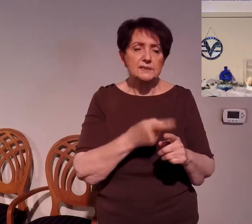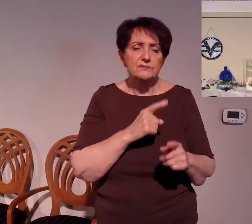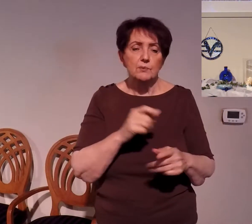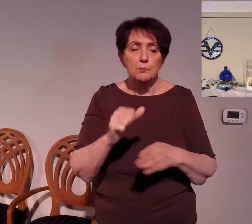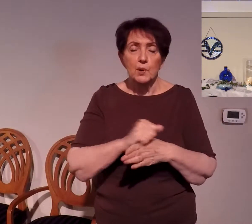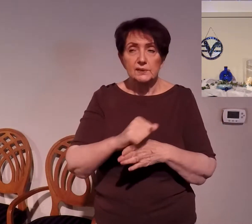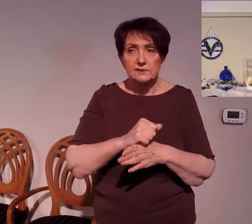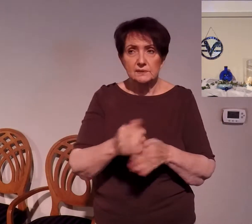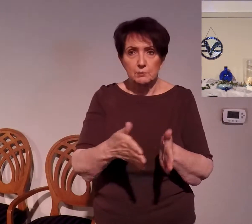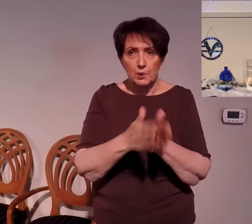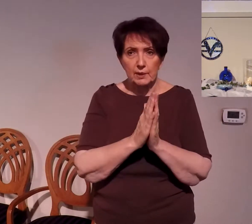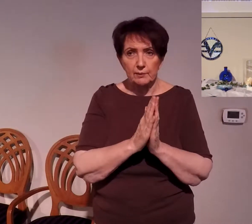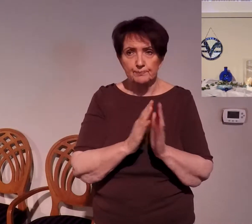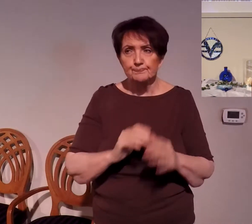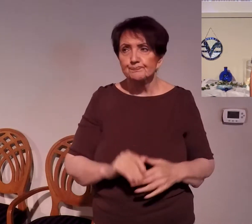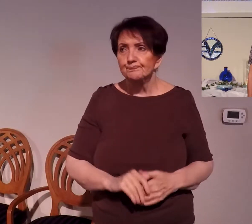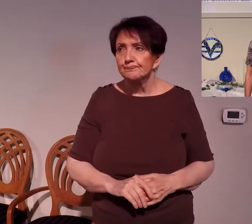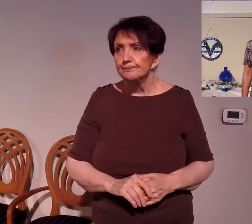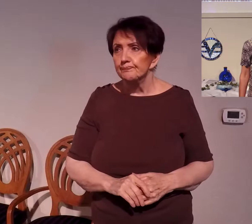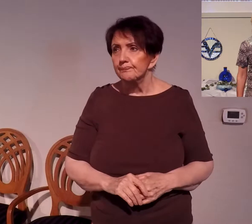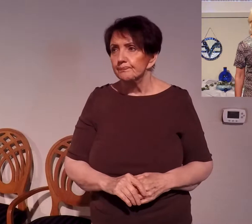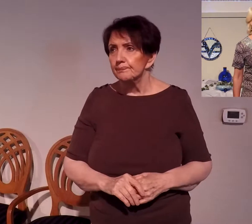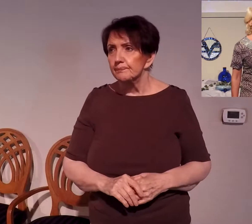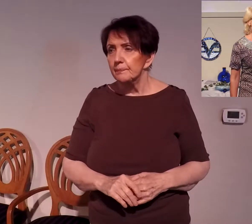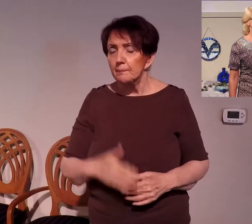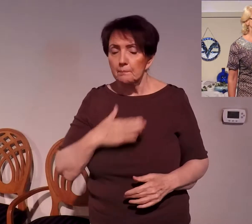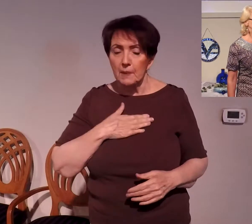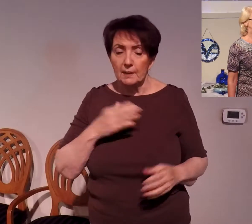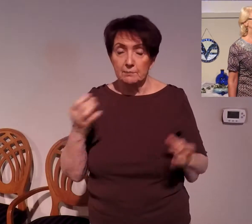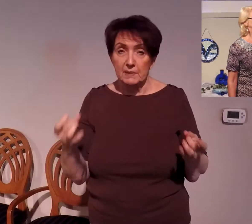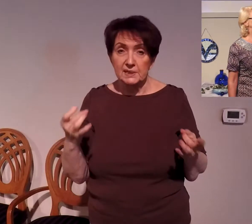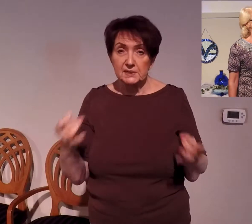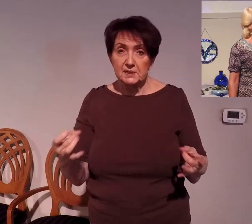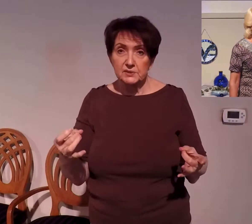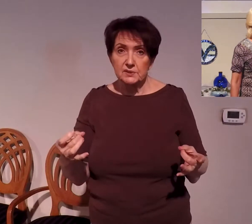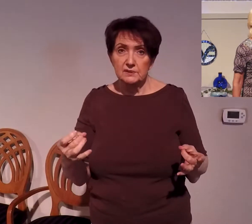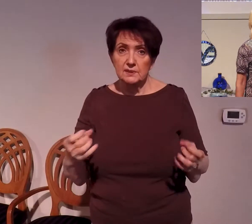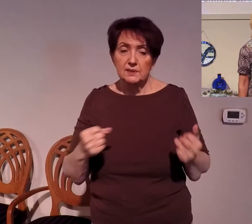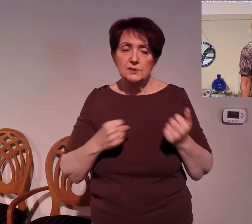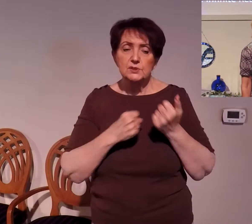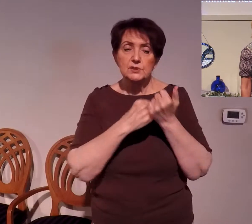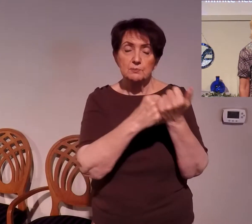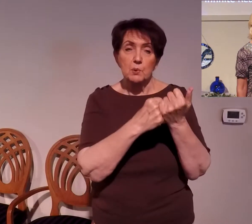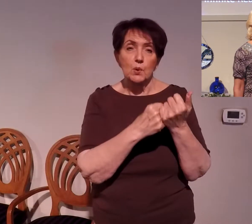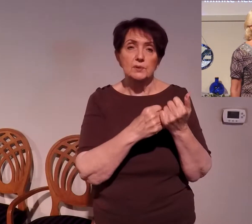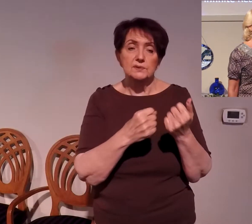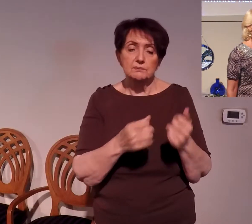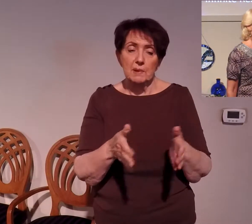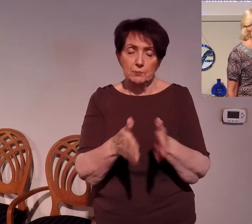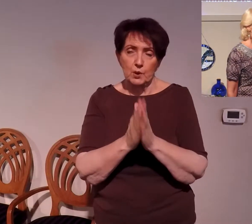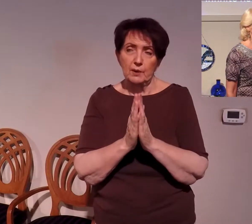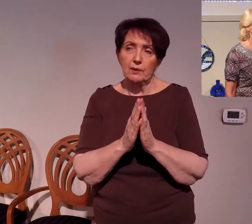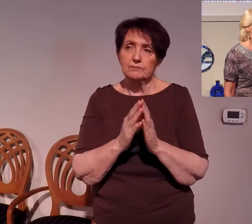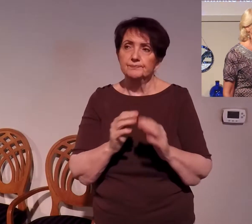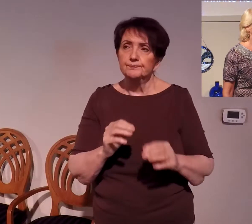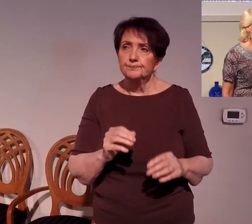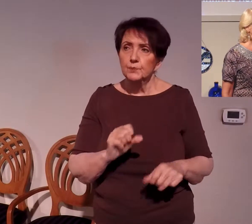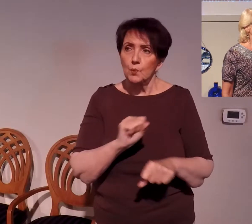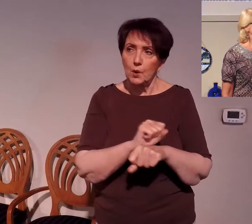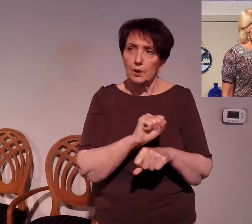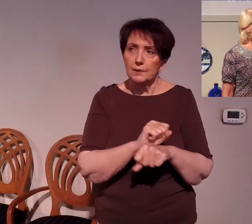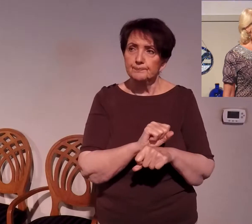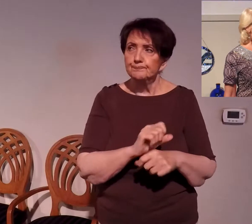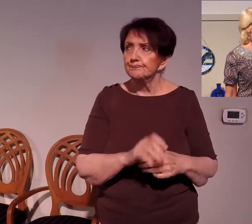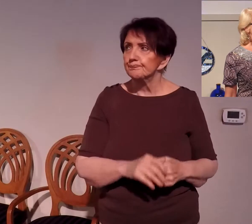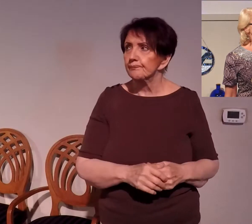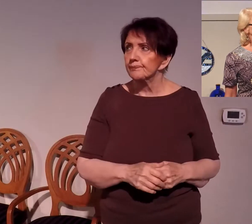treatment. That my meditation practice has been in support of my spiritual mind treatment practice.